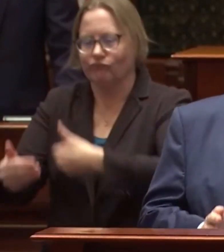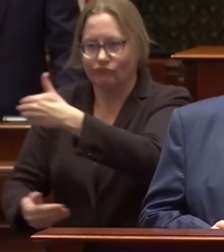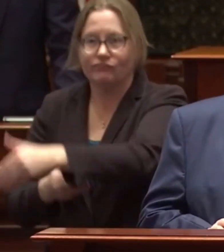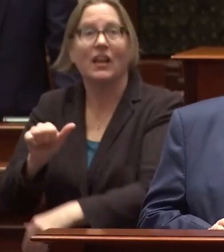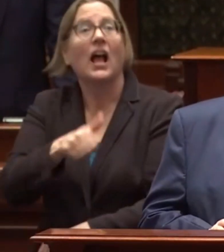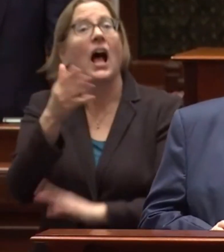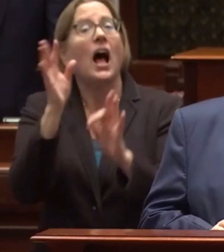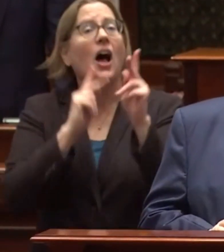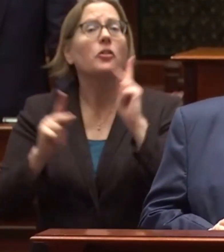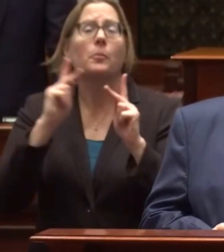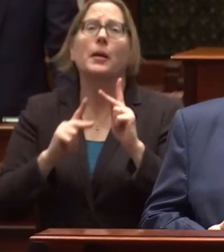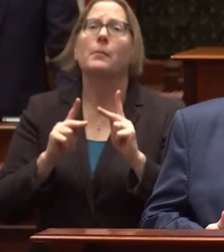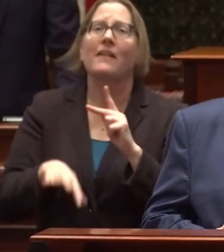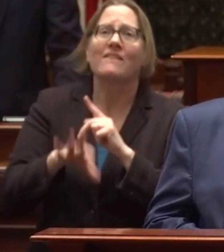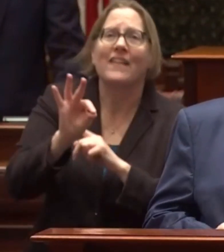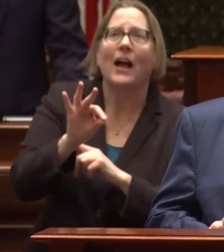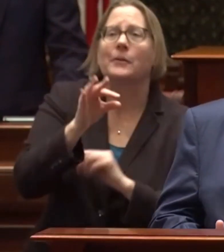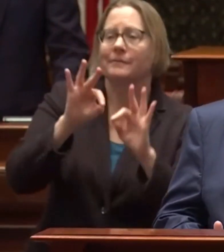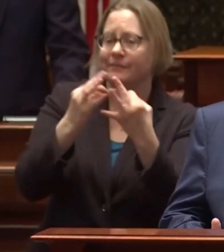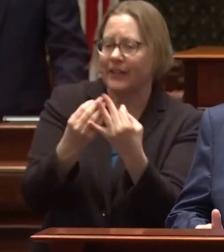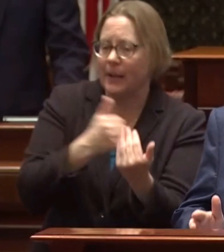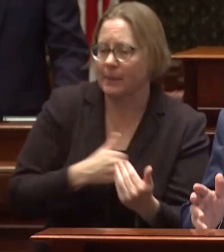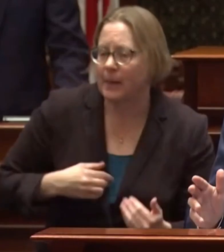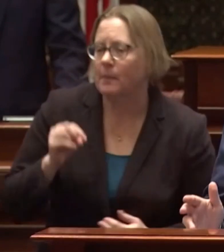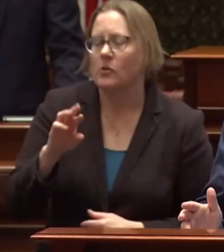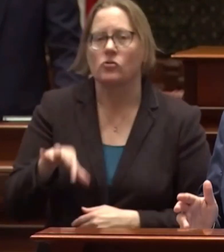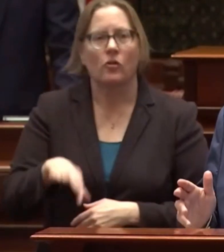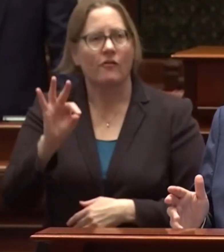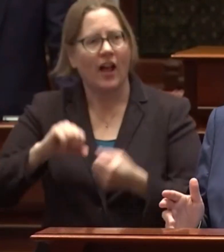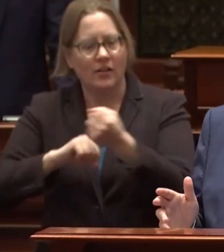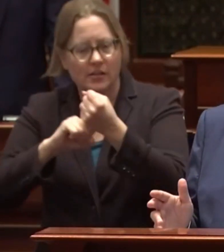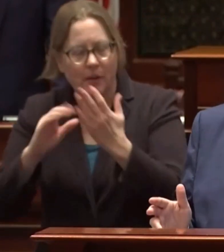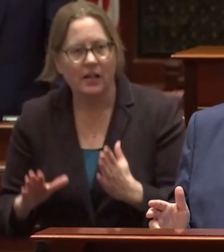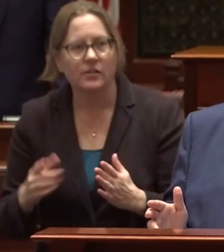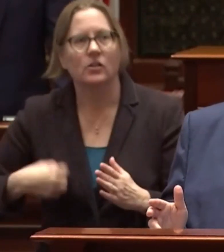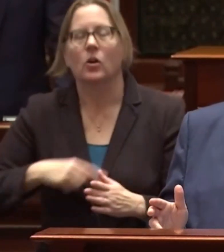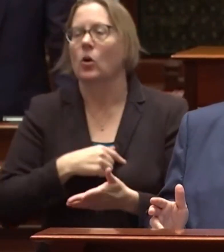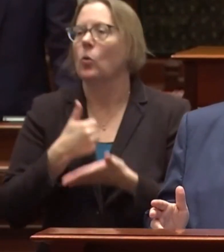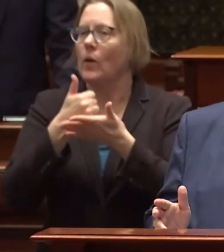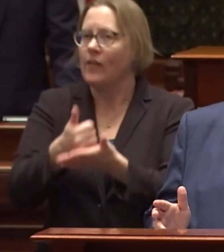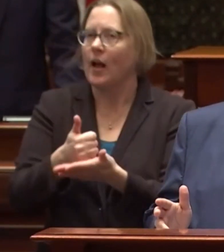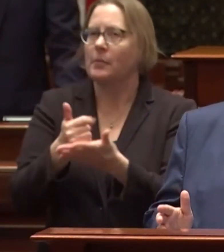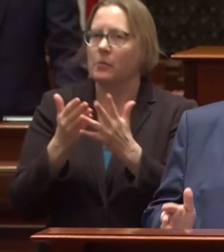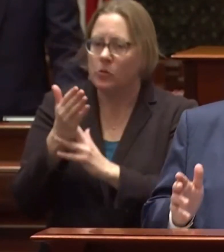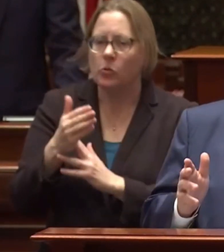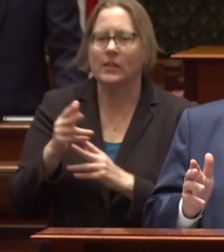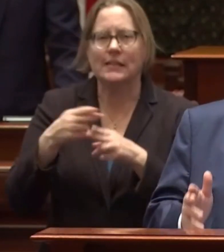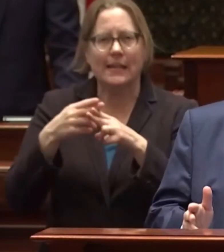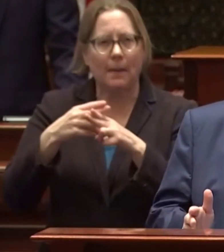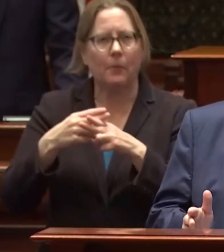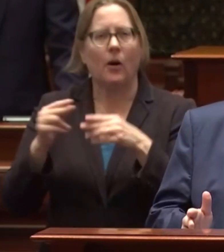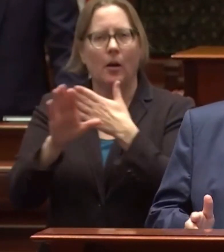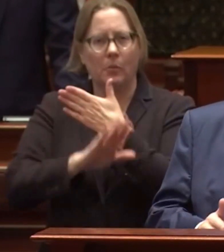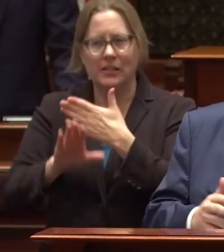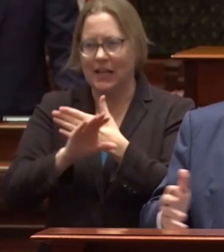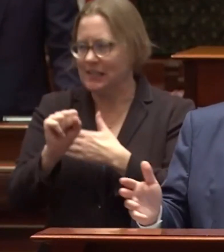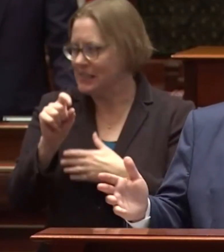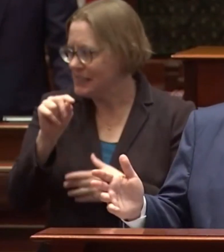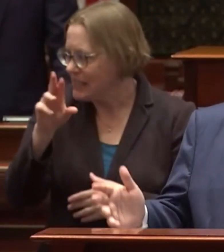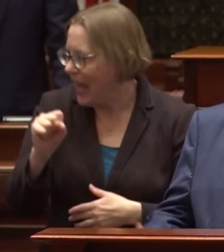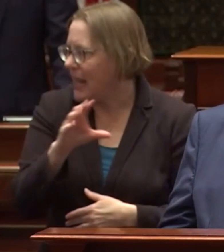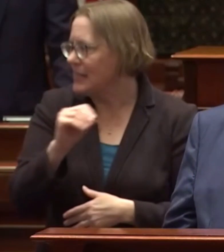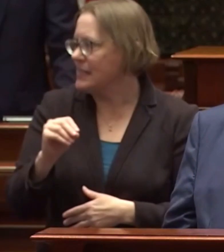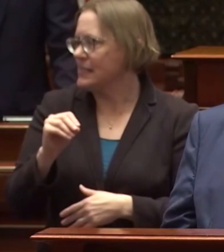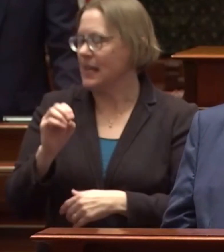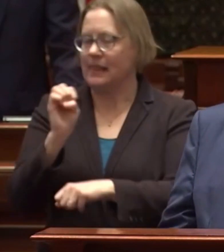family or sponsors. We've also helped thousands through the temporary protected status and employment authorization process so they